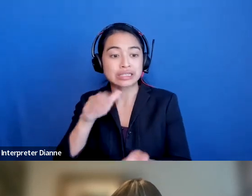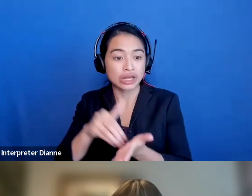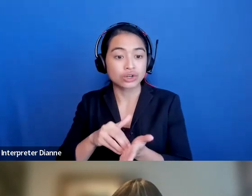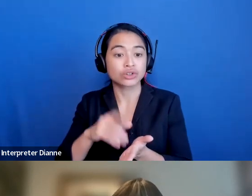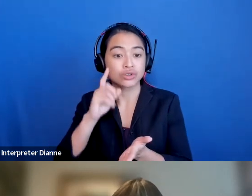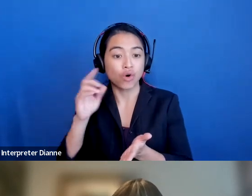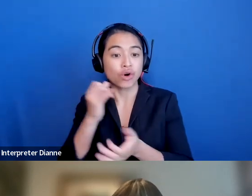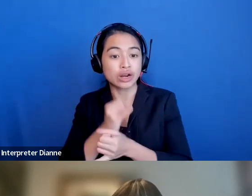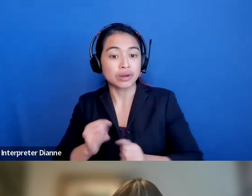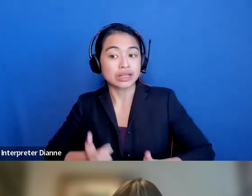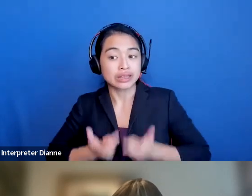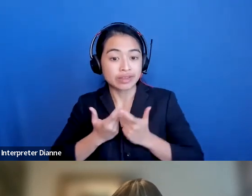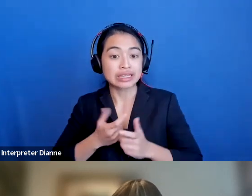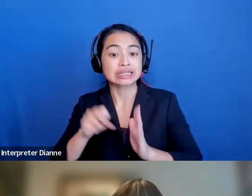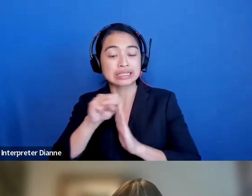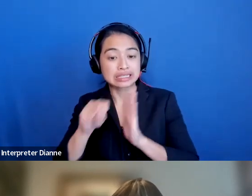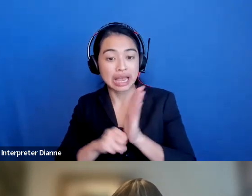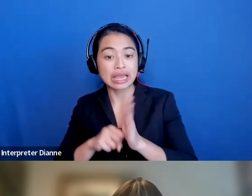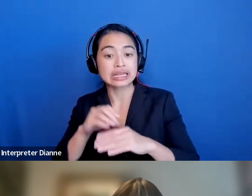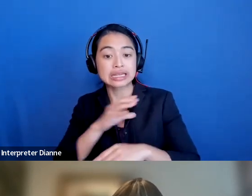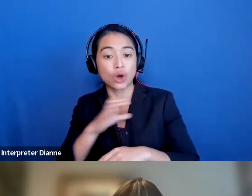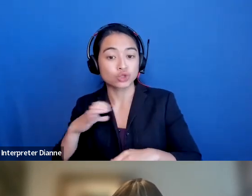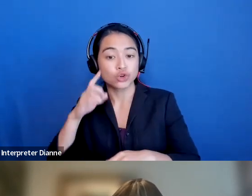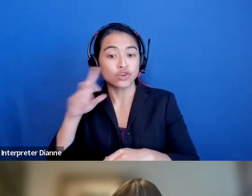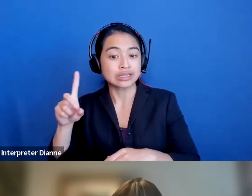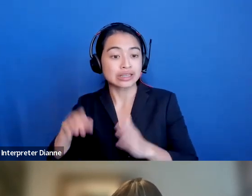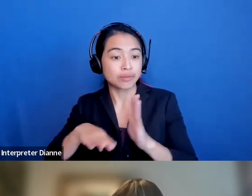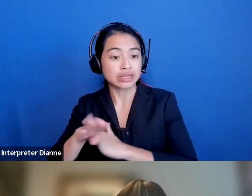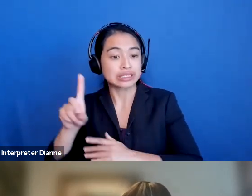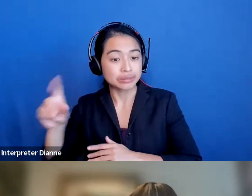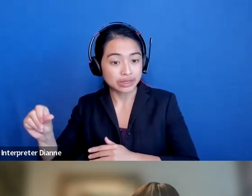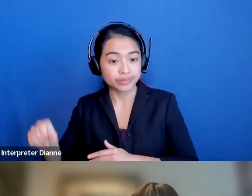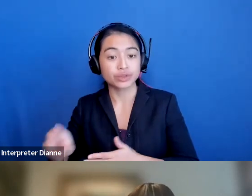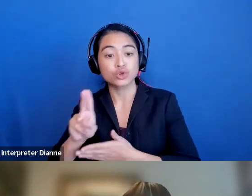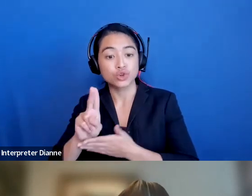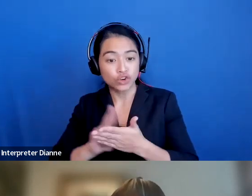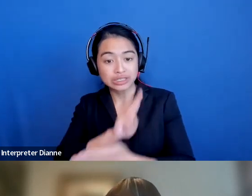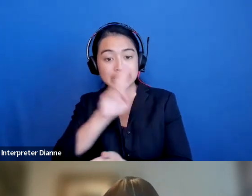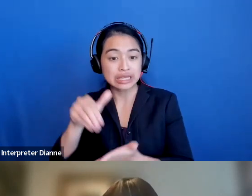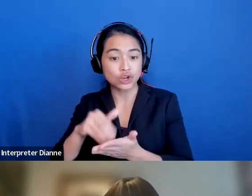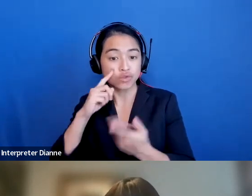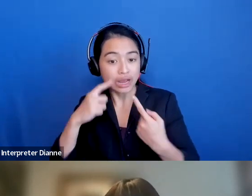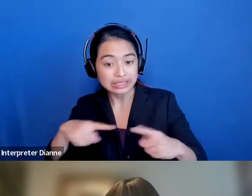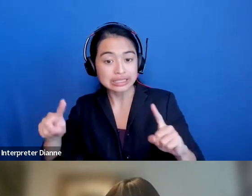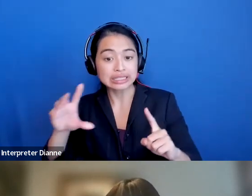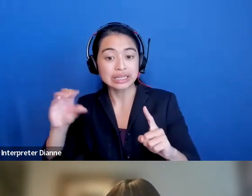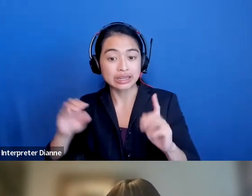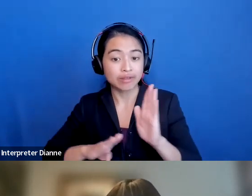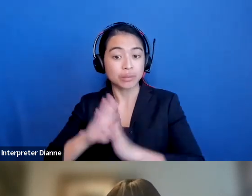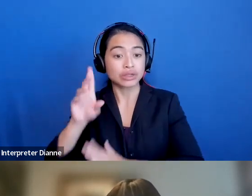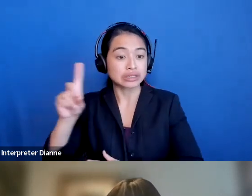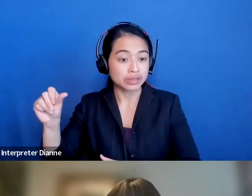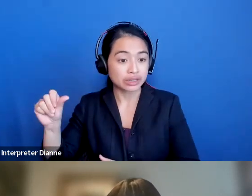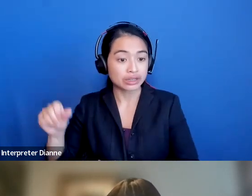independent living, state councils on developmental disabilities, university centers for excellence in developmental disabilities,